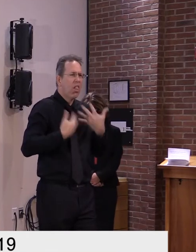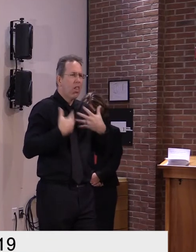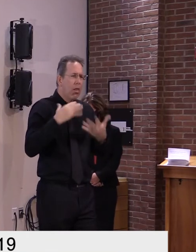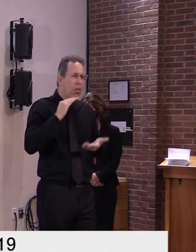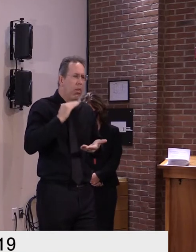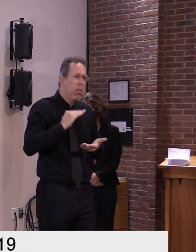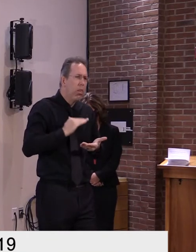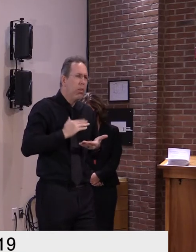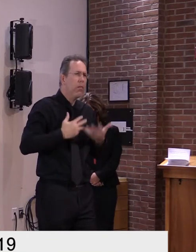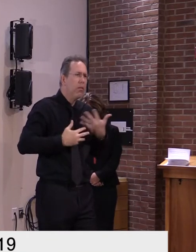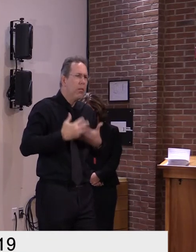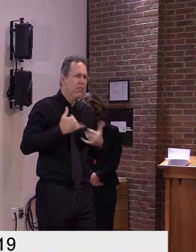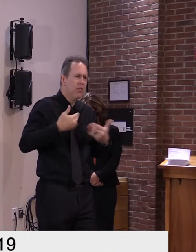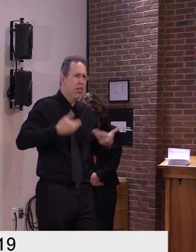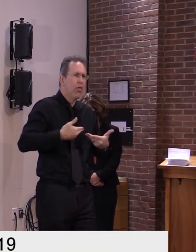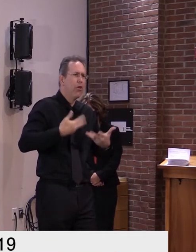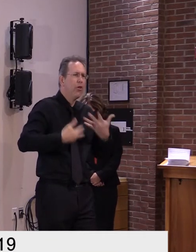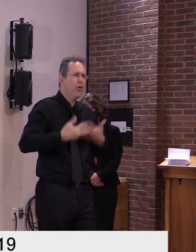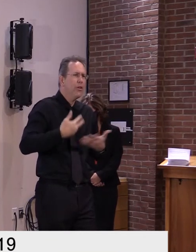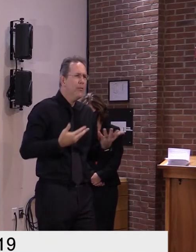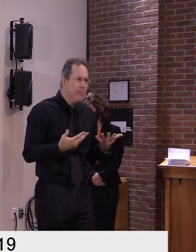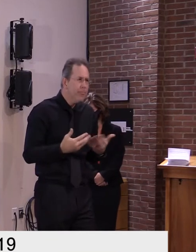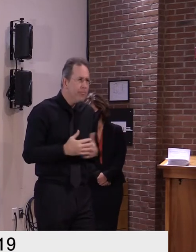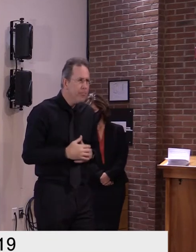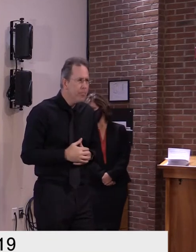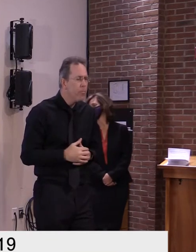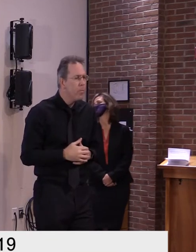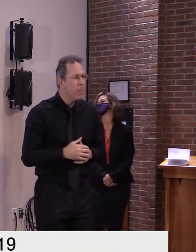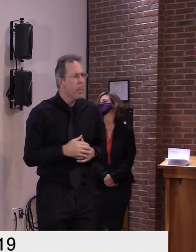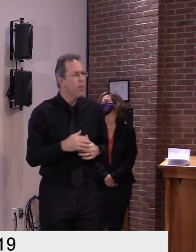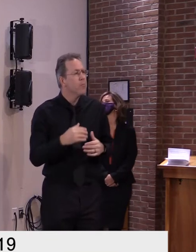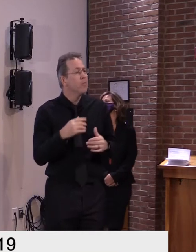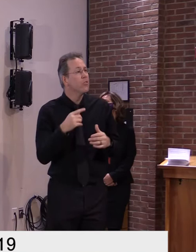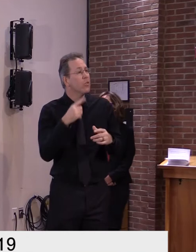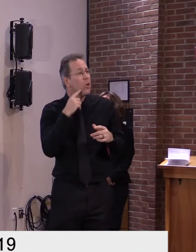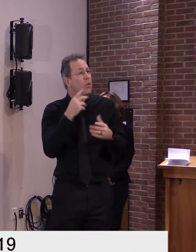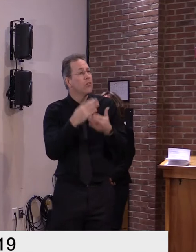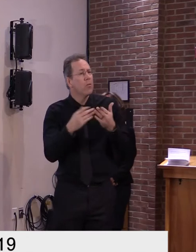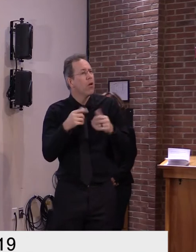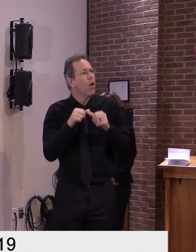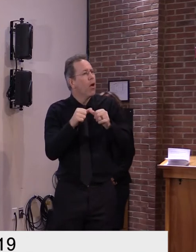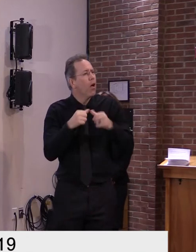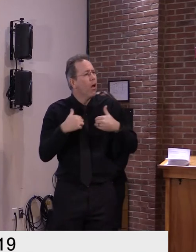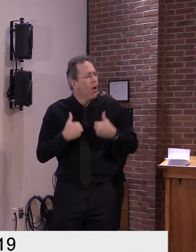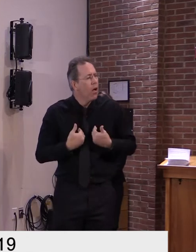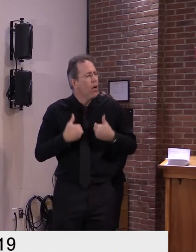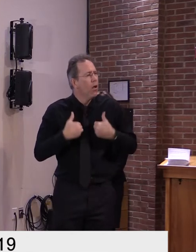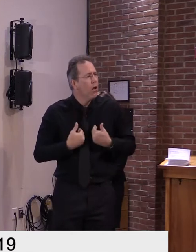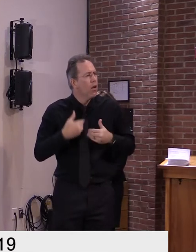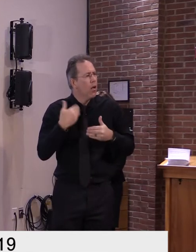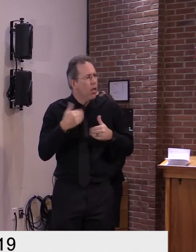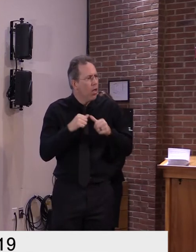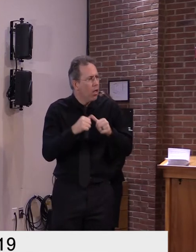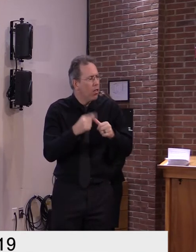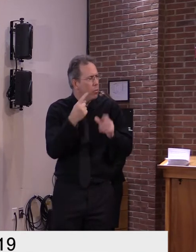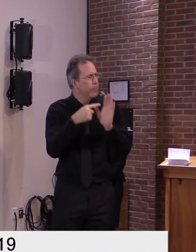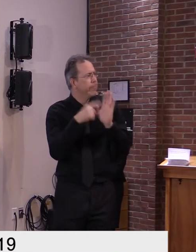once called the chronic fatigue syndrome, with a lot of fatigue, but they don't have to just be fatigue. They can be